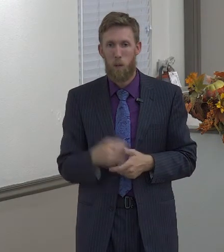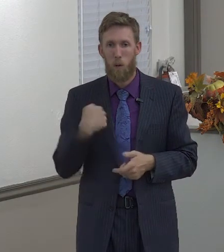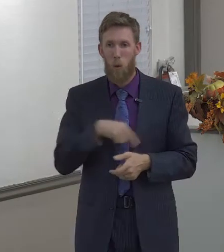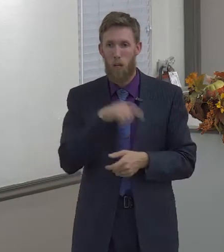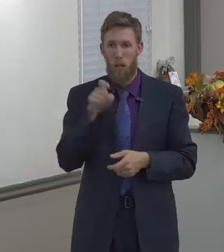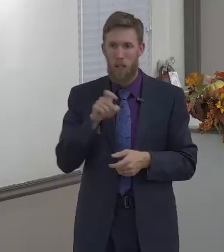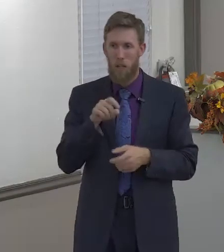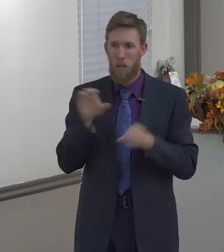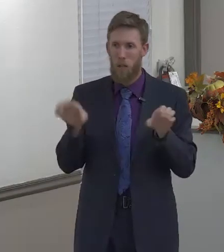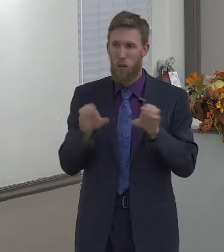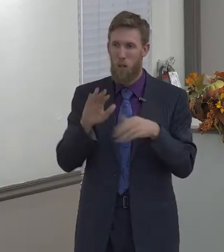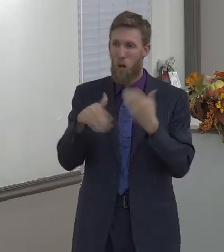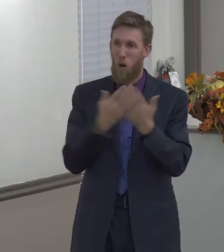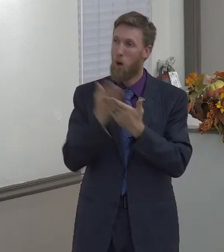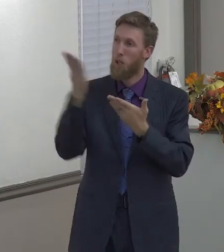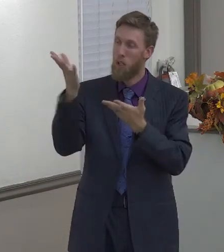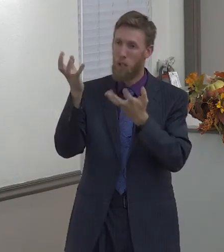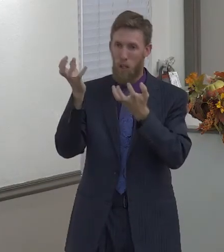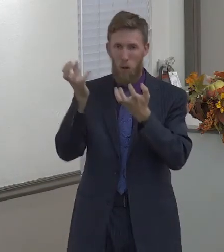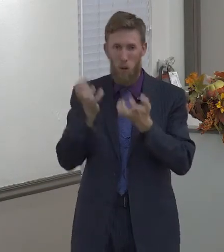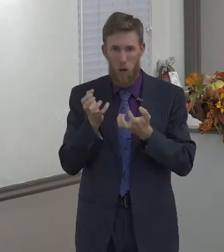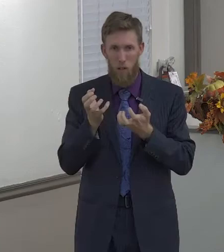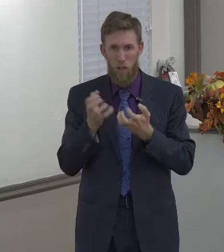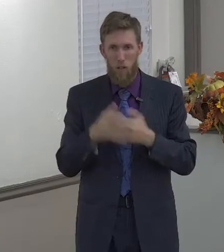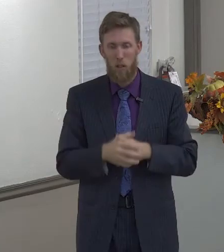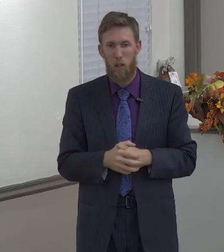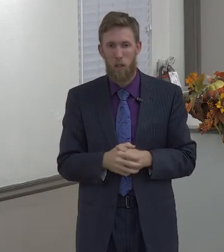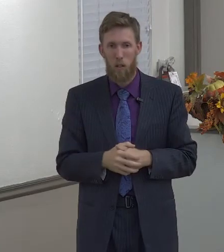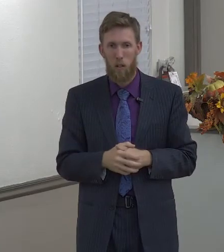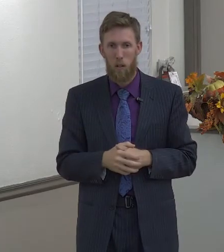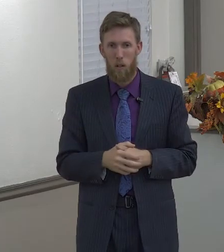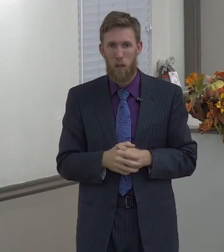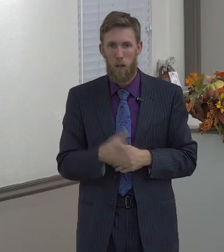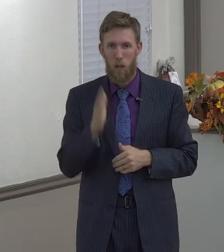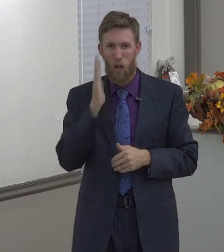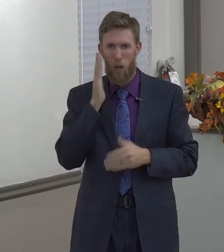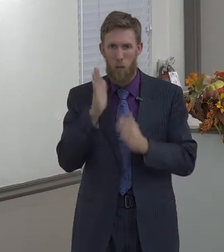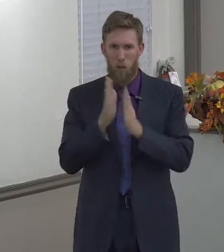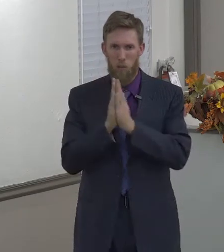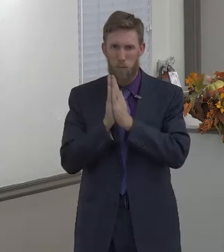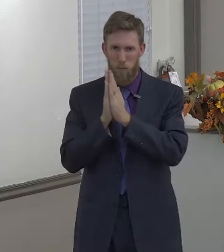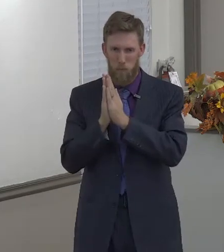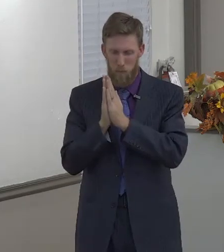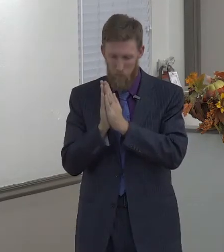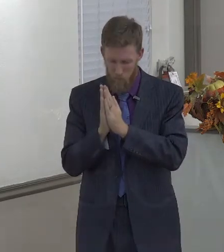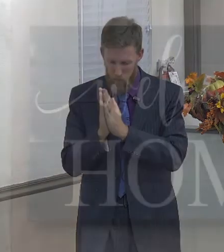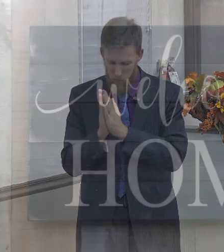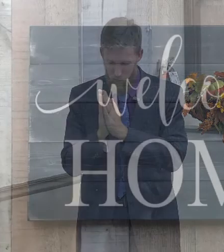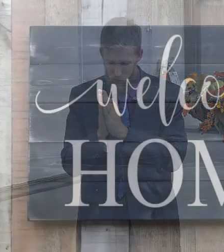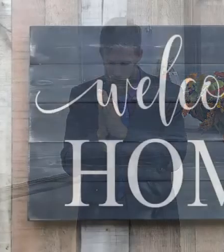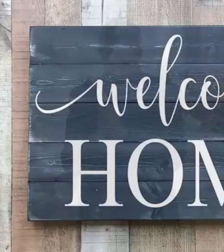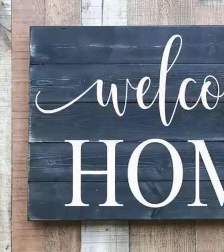Father, I pray that, Lord, this message